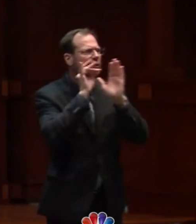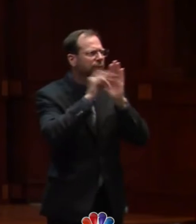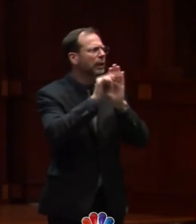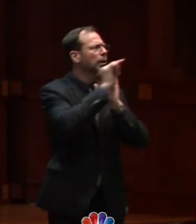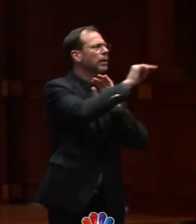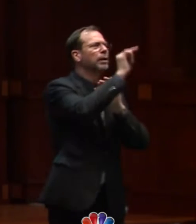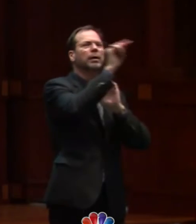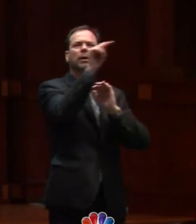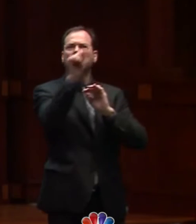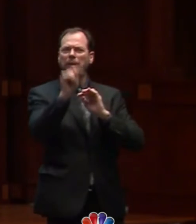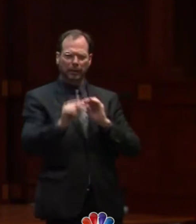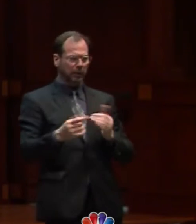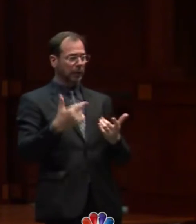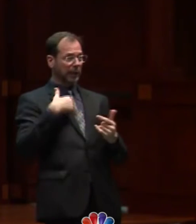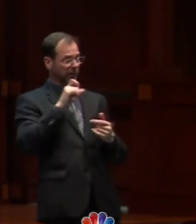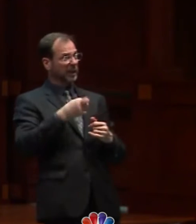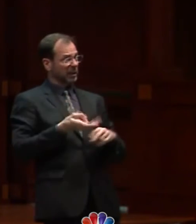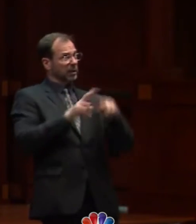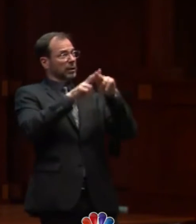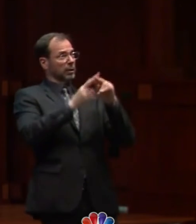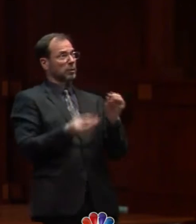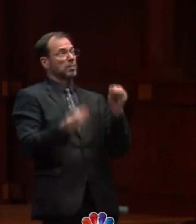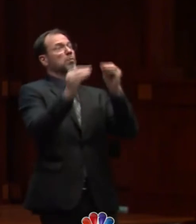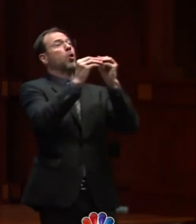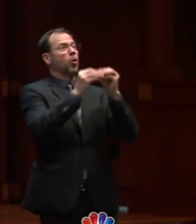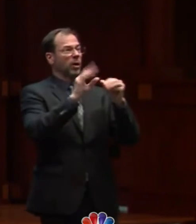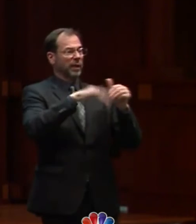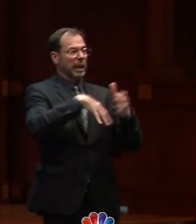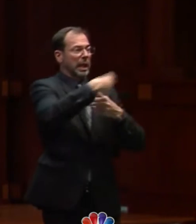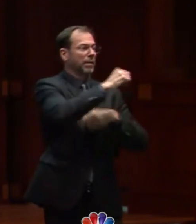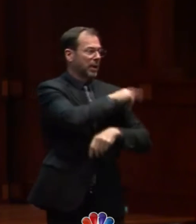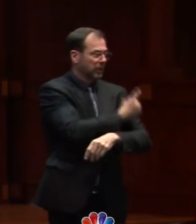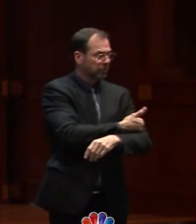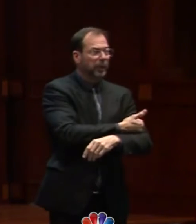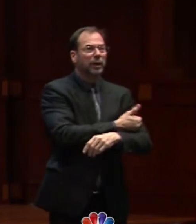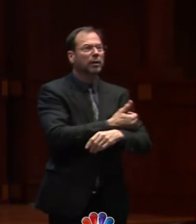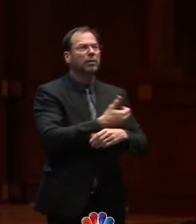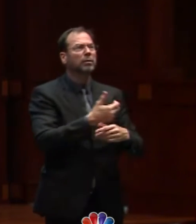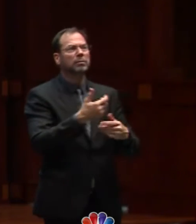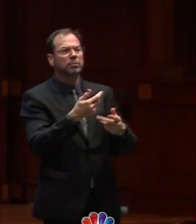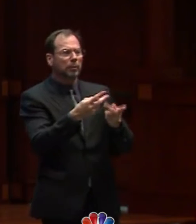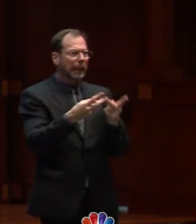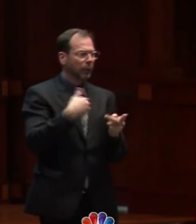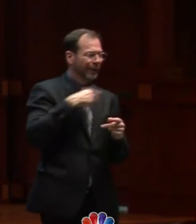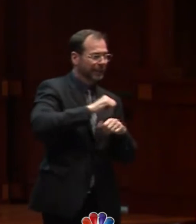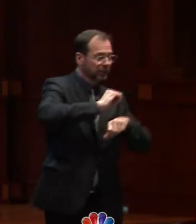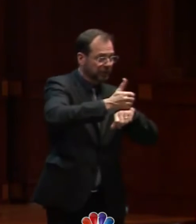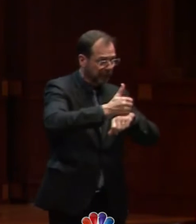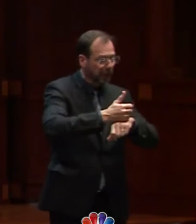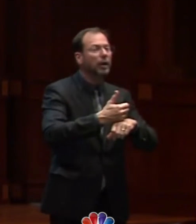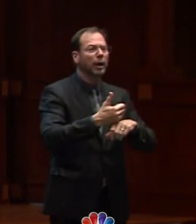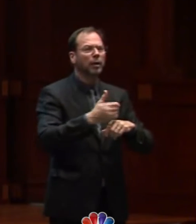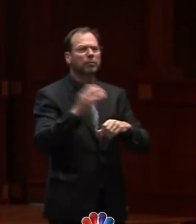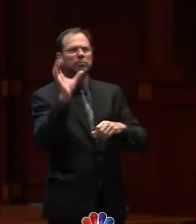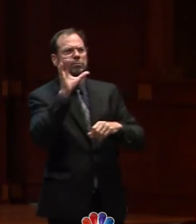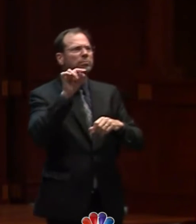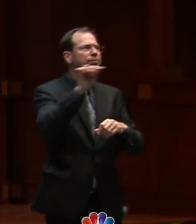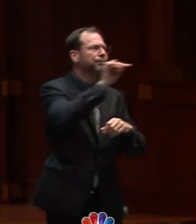regions in the event that we need to expand beyond the walls of existing healthcare facilities.